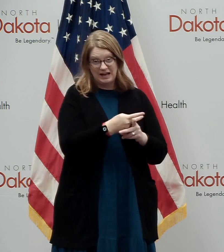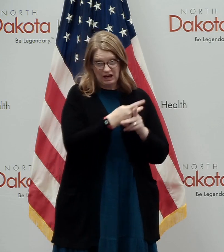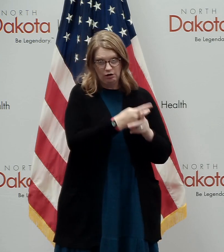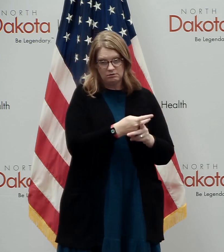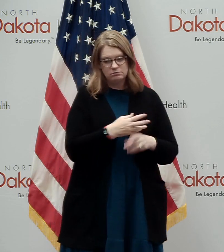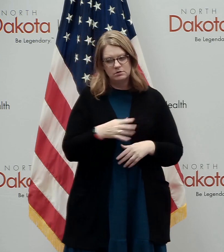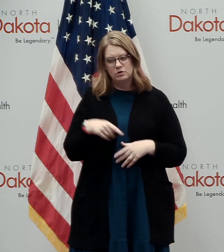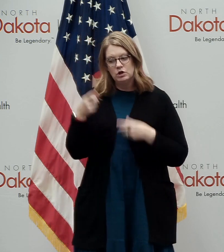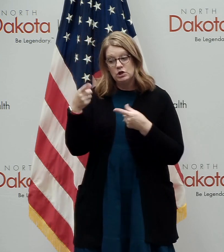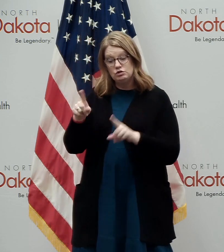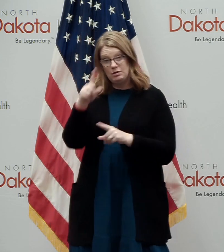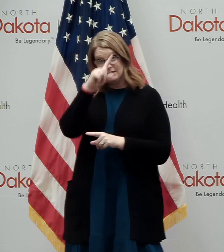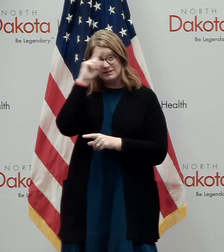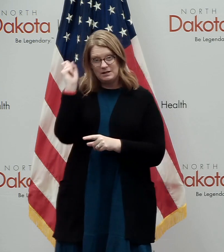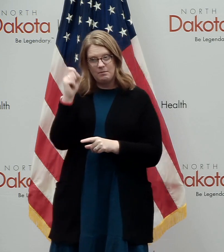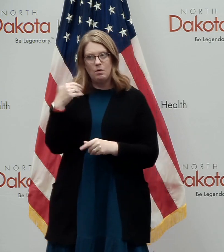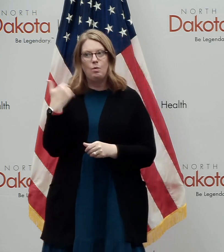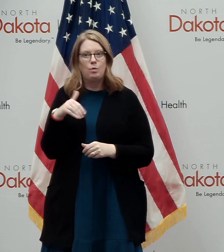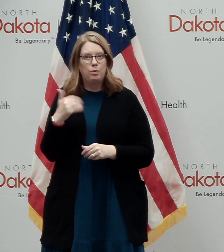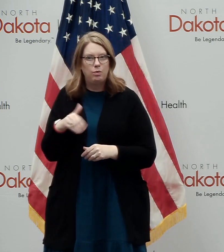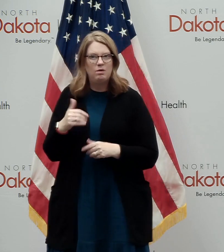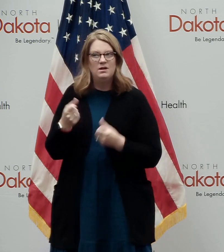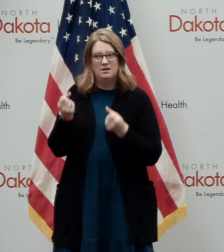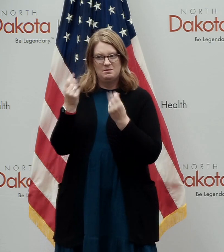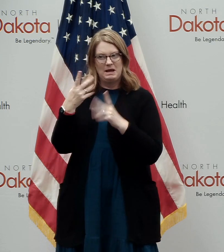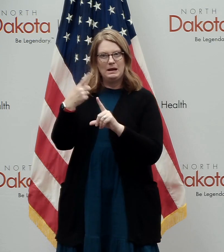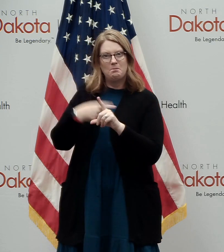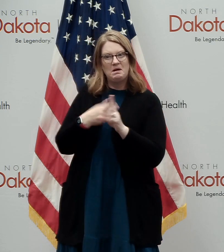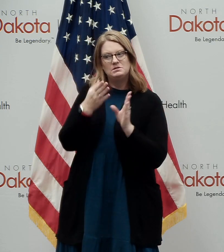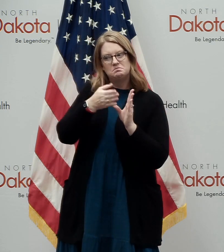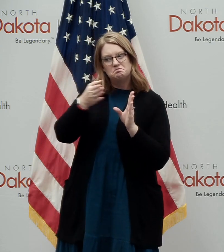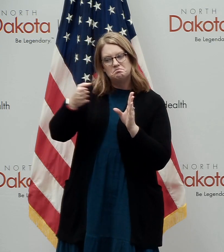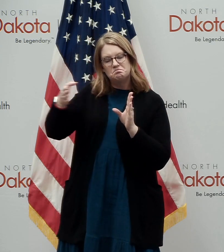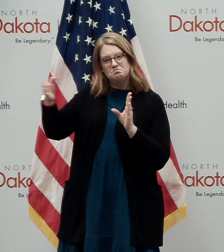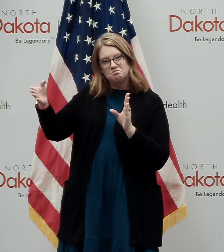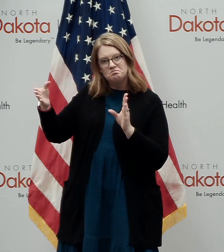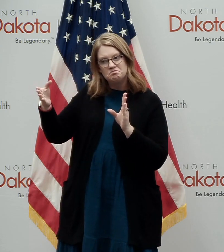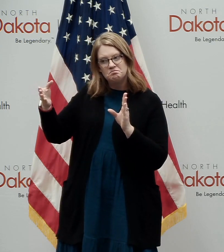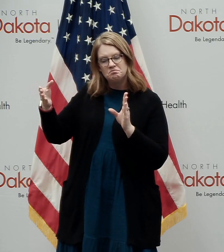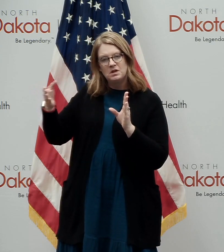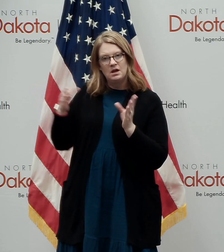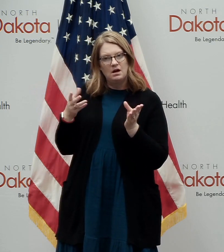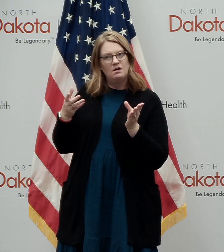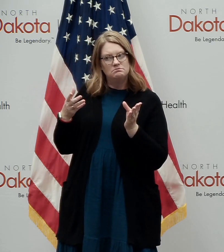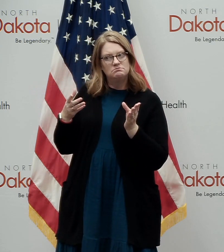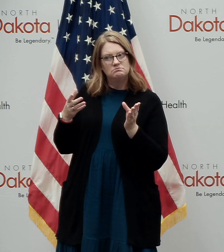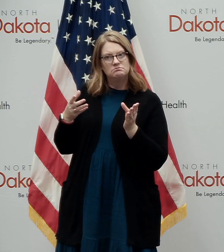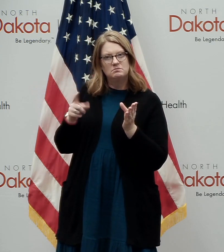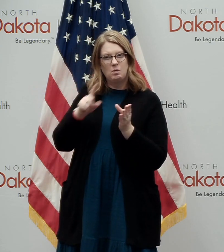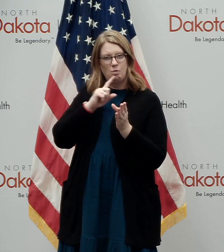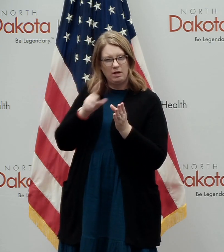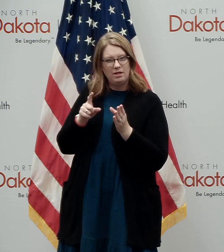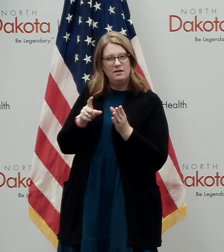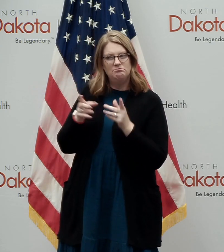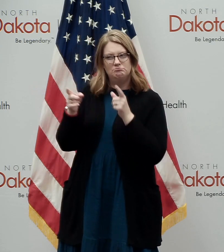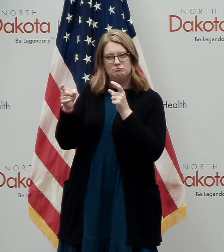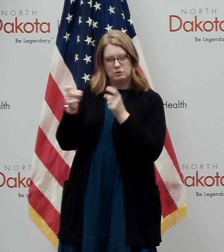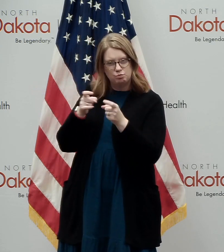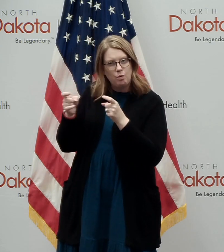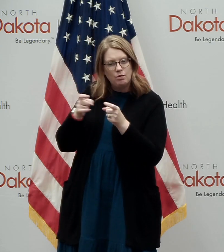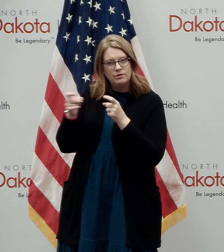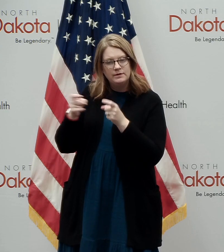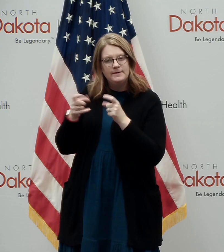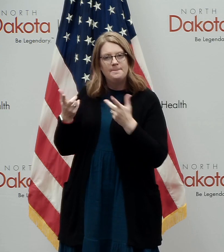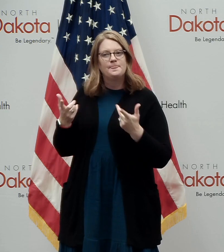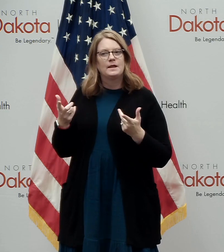a fantastic string of several months there where we had really contained when we